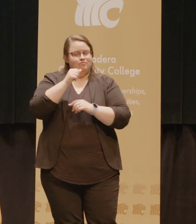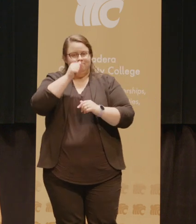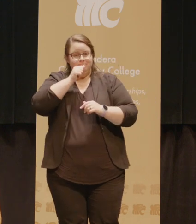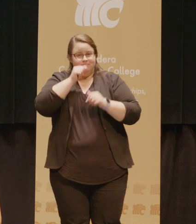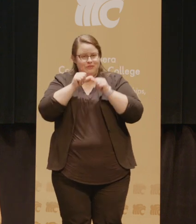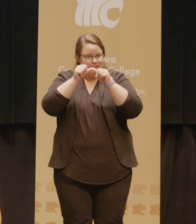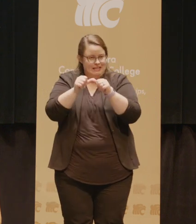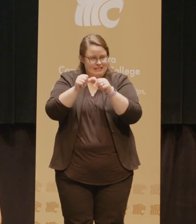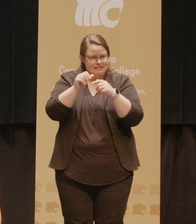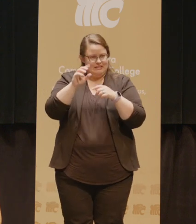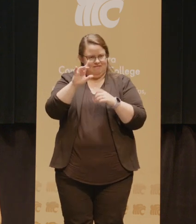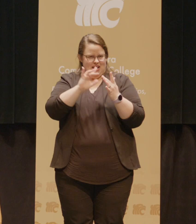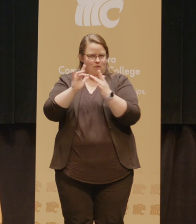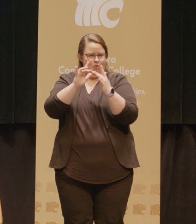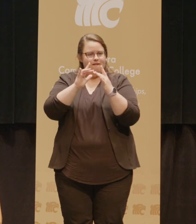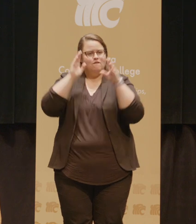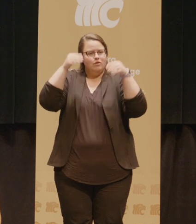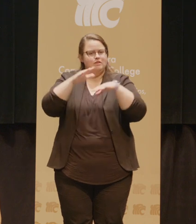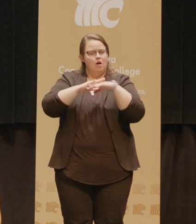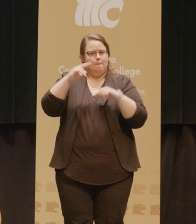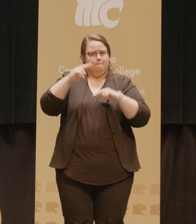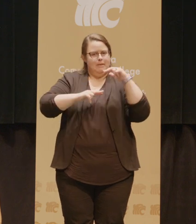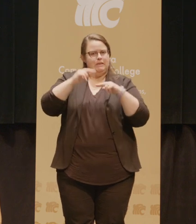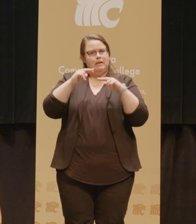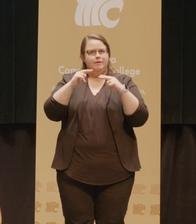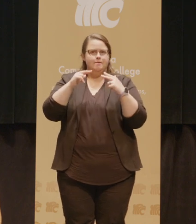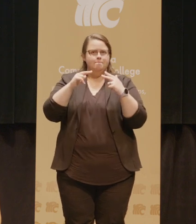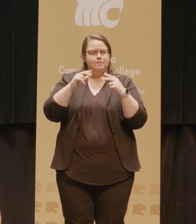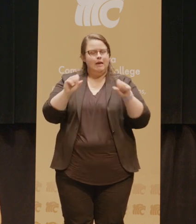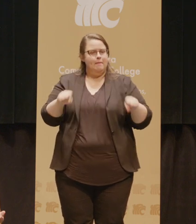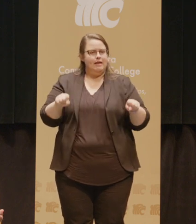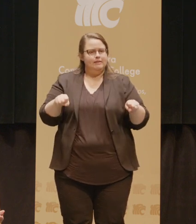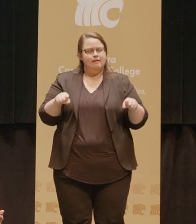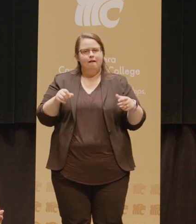Network focuses on building the capacity of